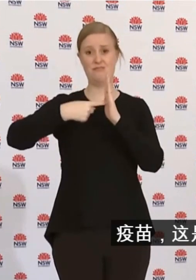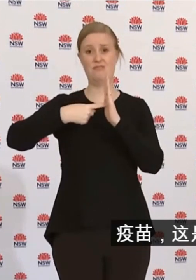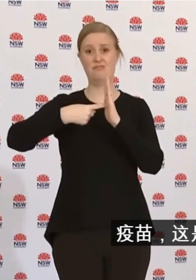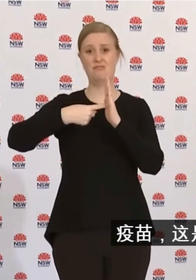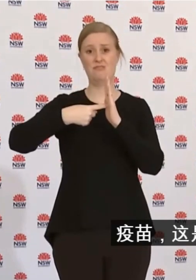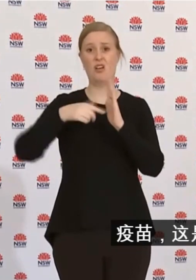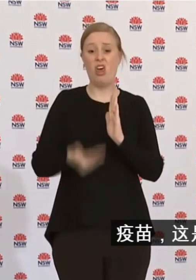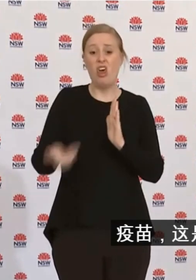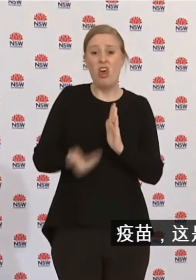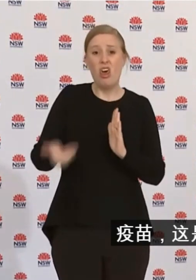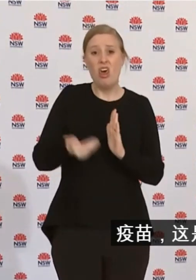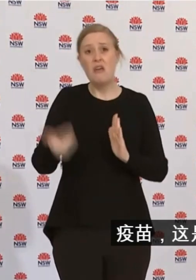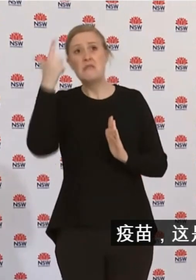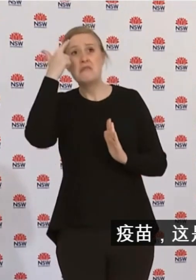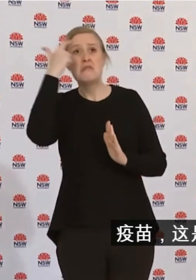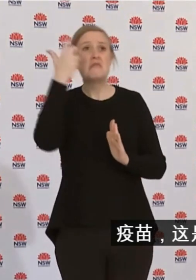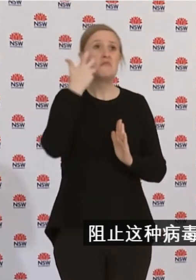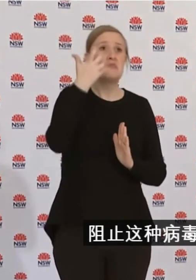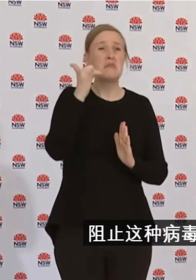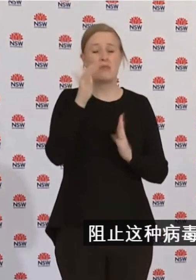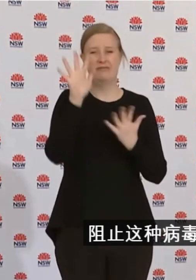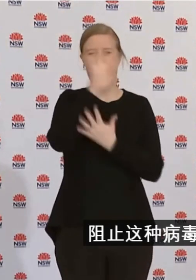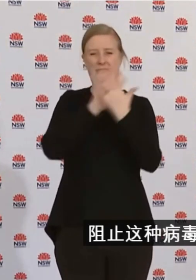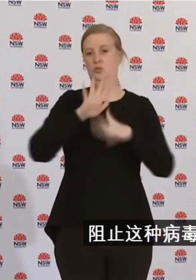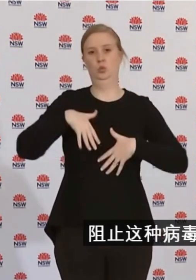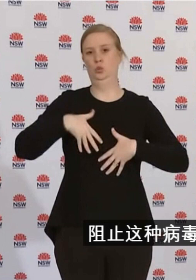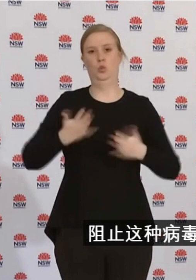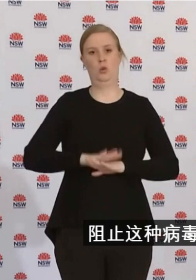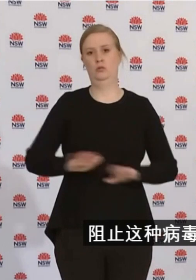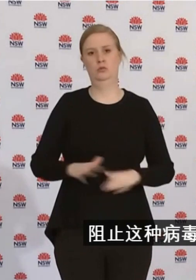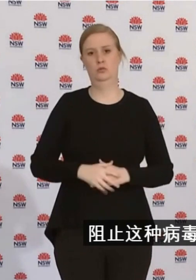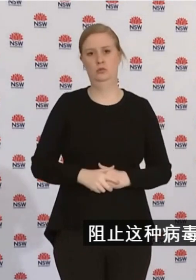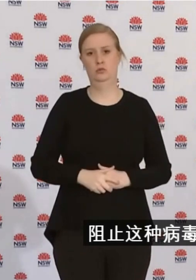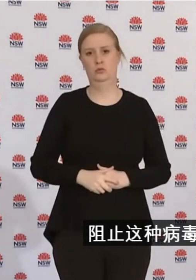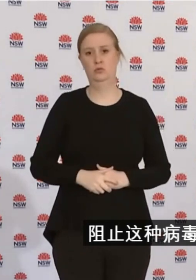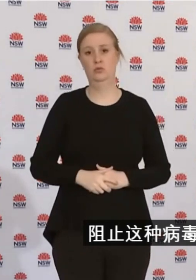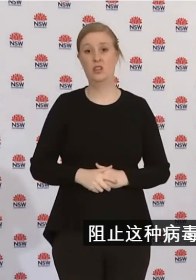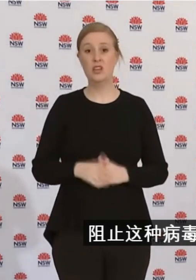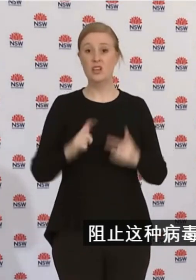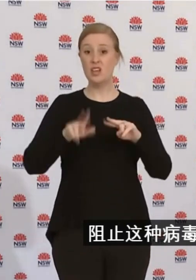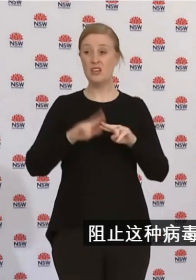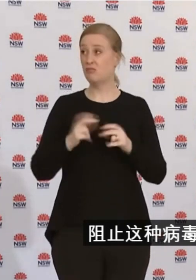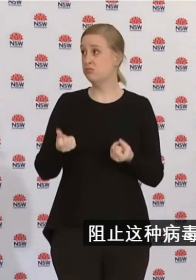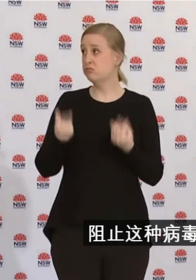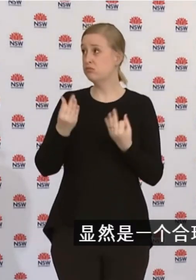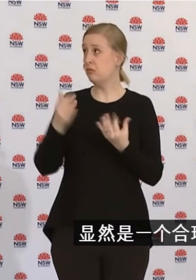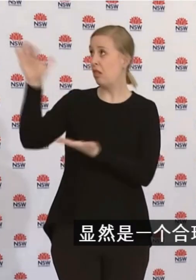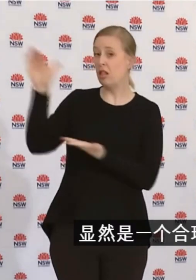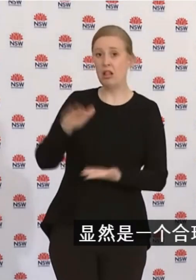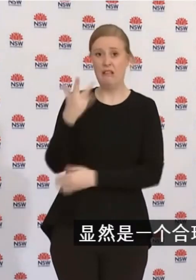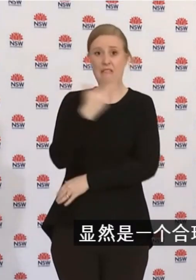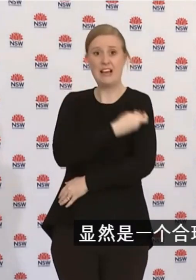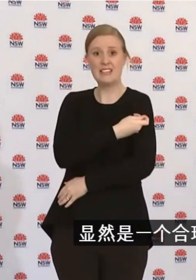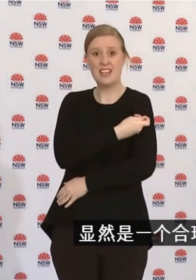absence of the vaccine, it's the only thing that is going to stop this virus. And I think your question is